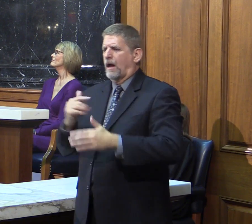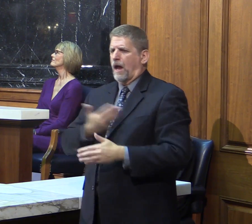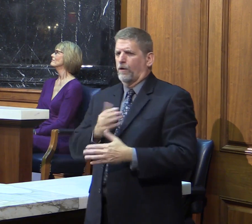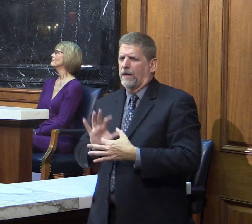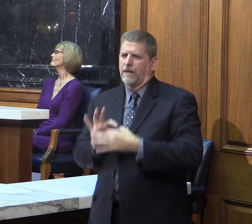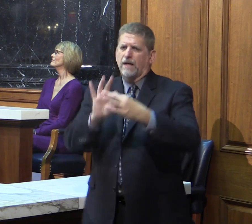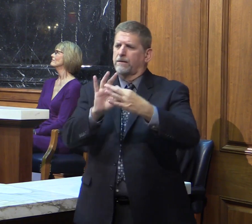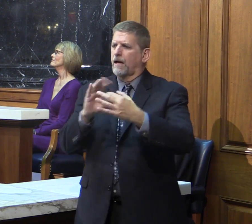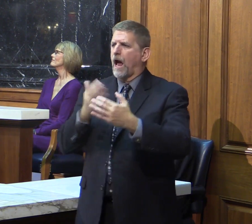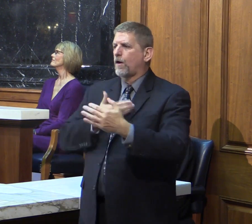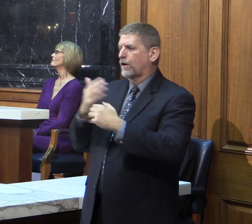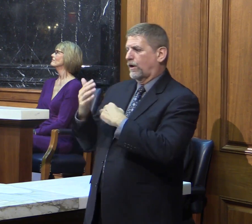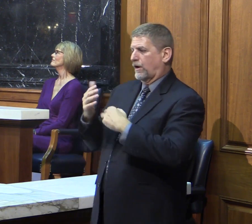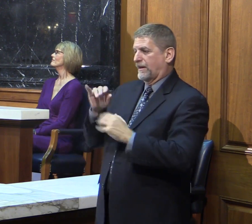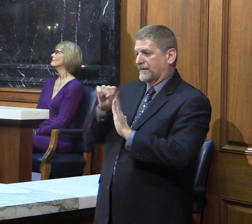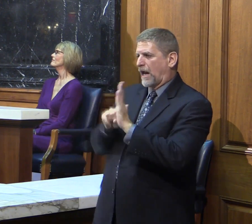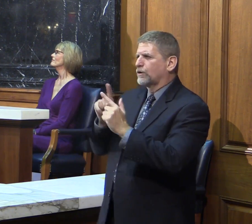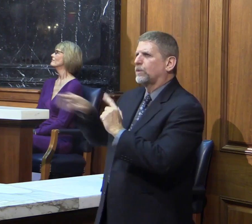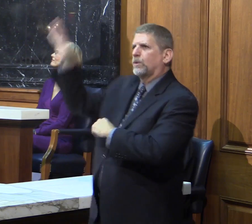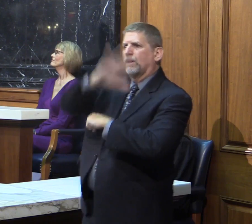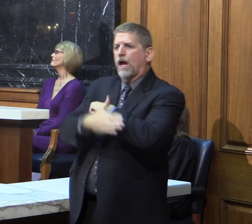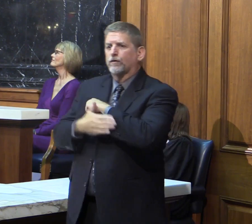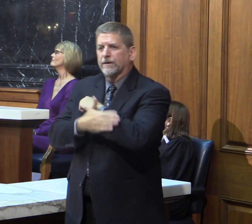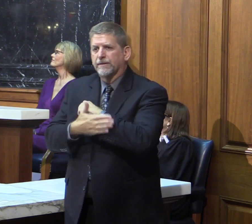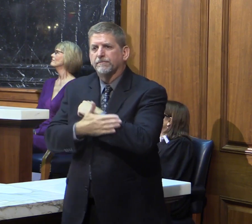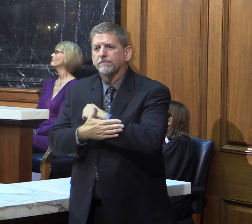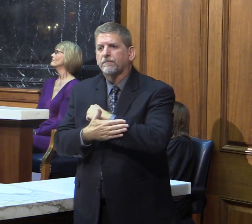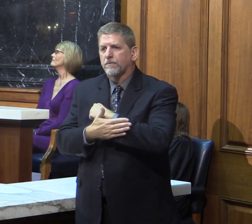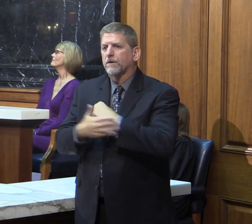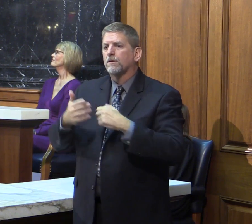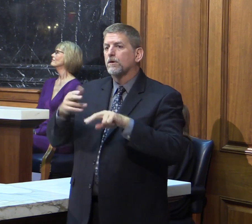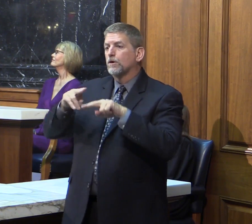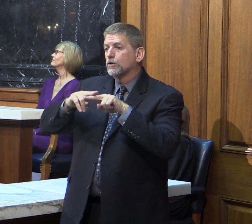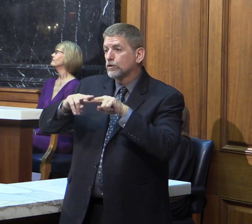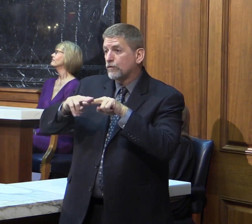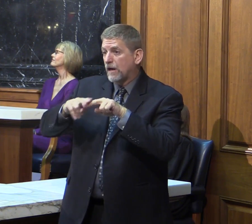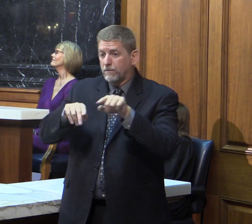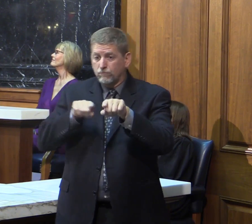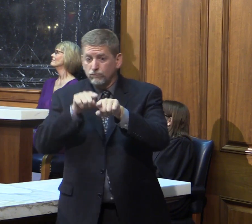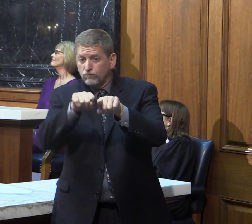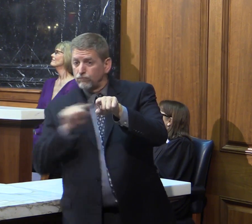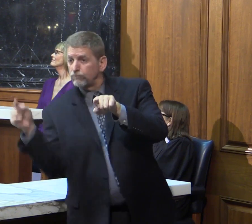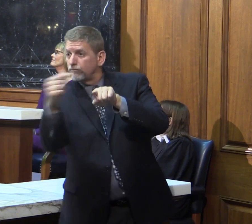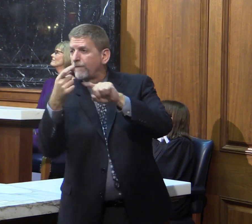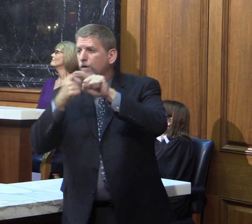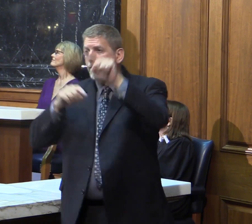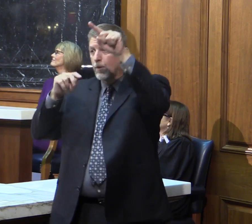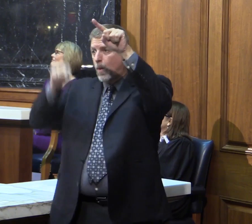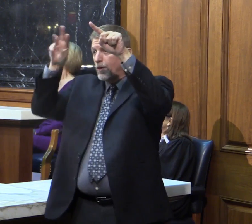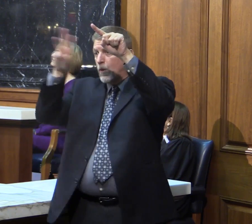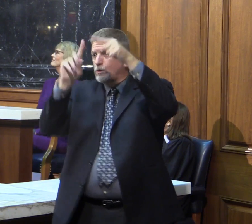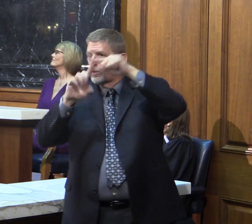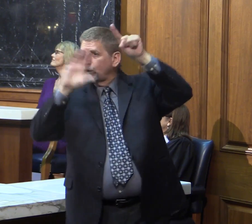world. This includes double tracking the South Shoreline, improve access for Hoosiers who travel between